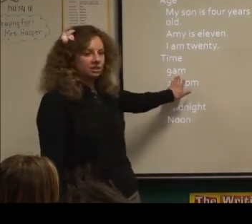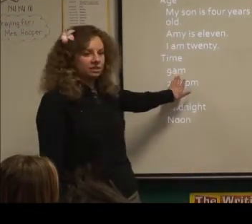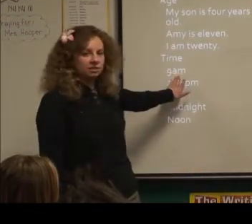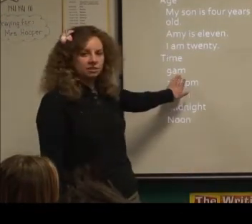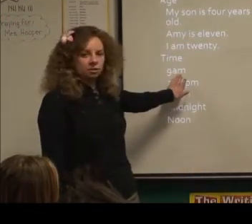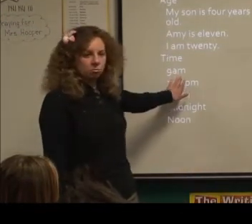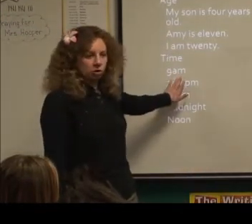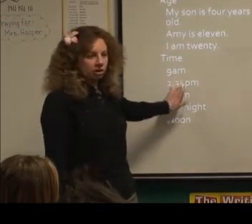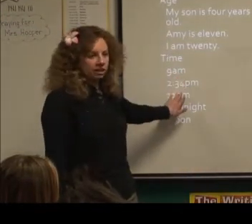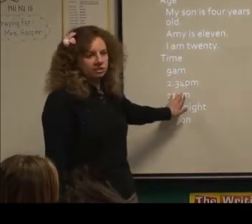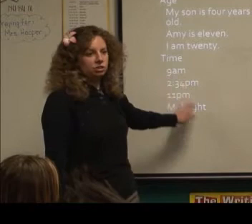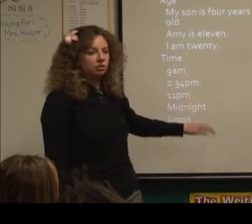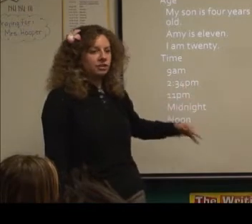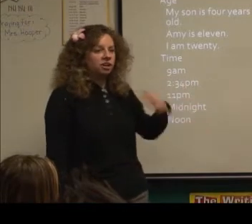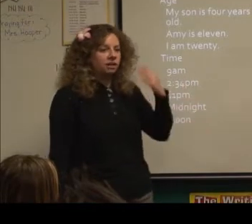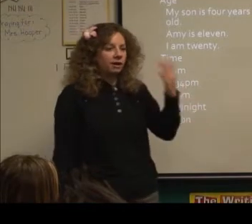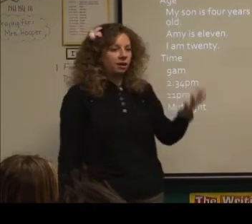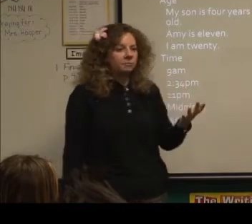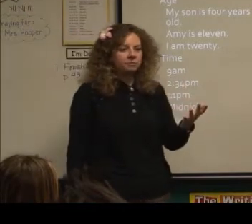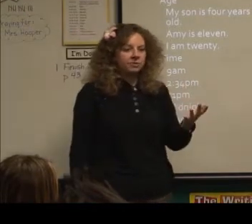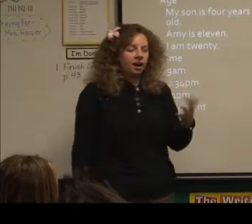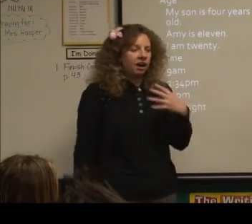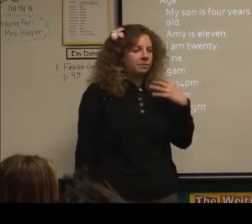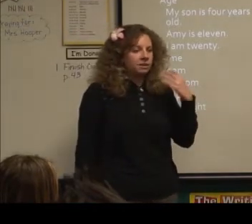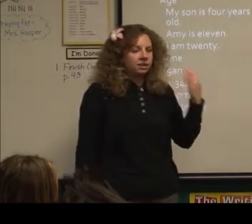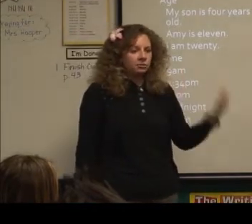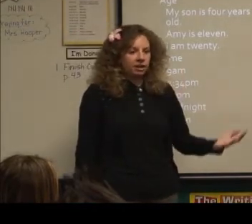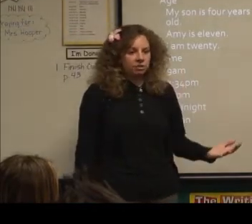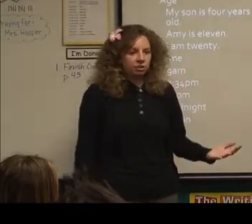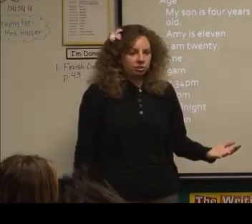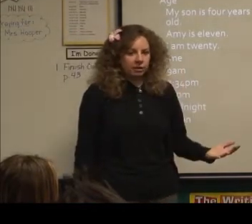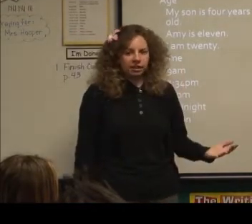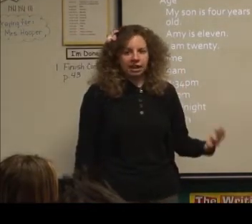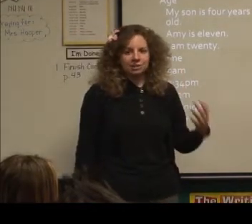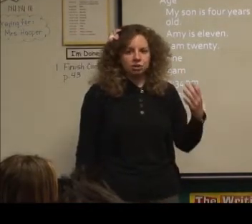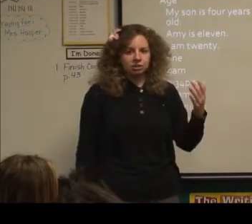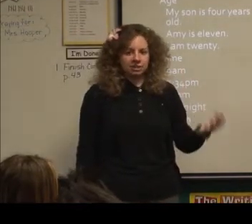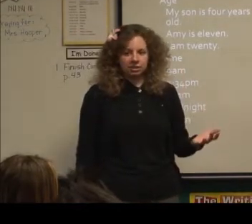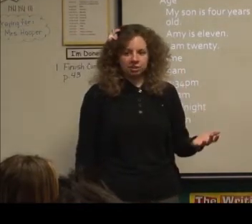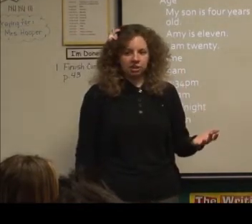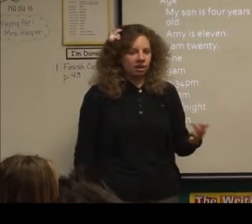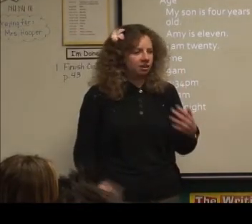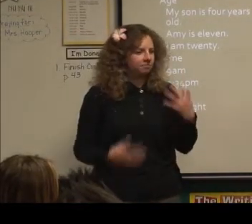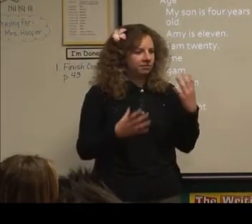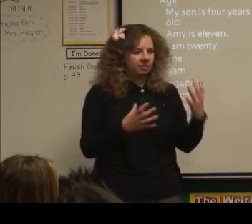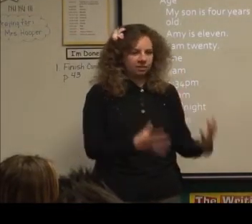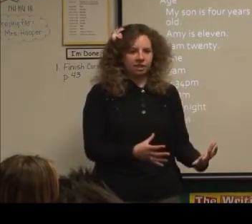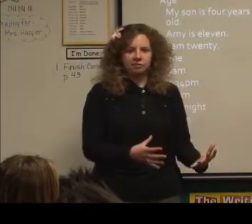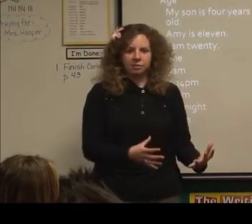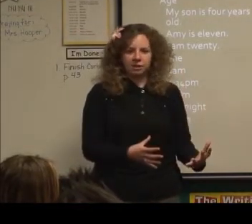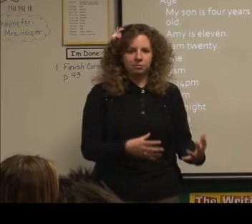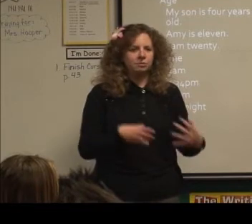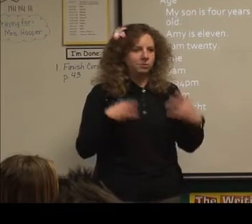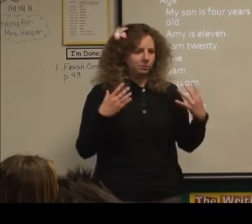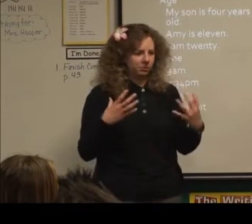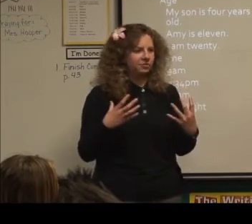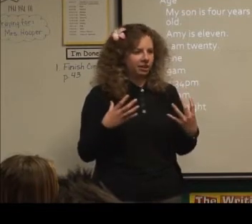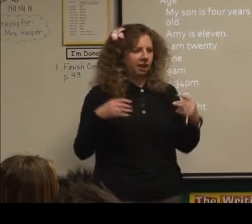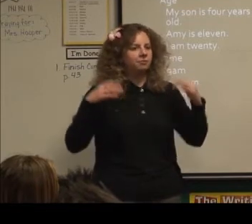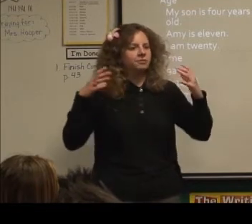it's morning or evening. So if I talk about I'm getting ready to go to my class that starts at 6 o'clock, clearly everybody would be able to figure out